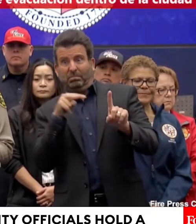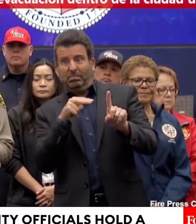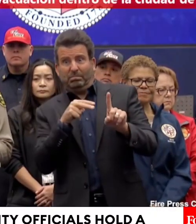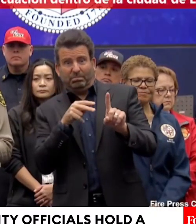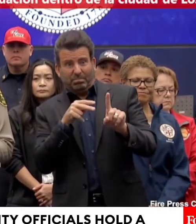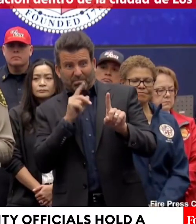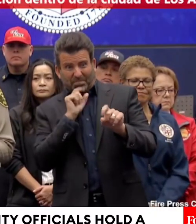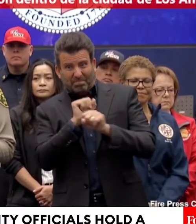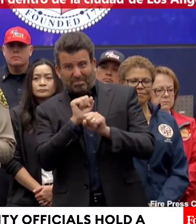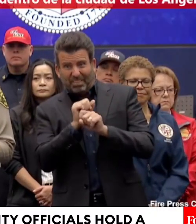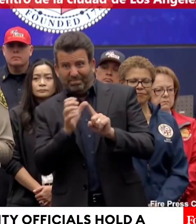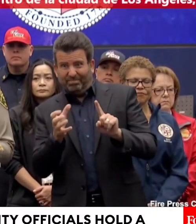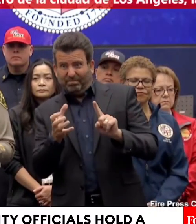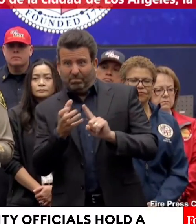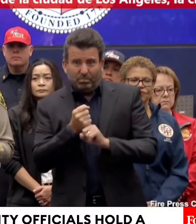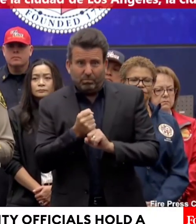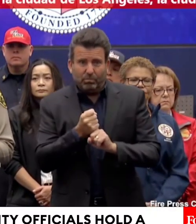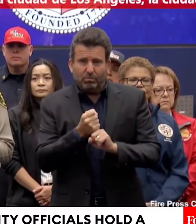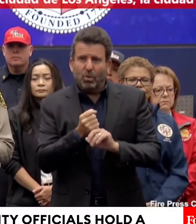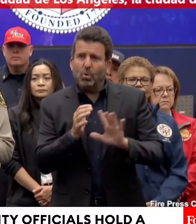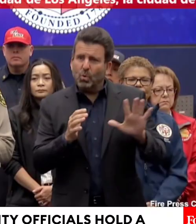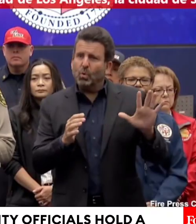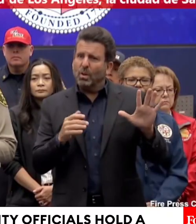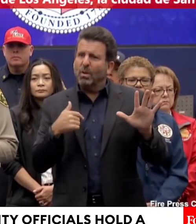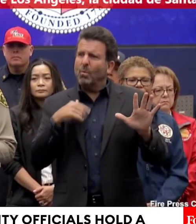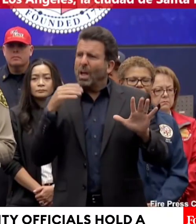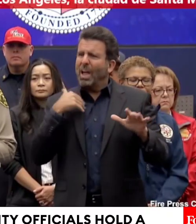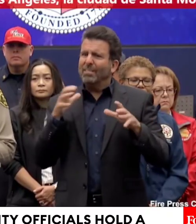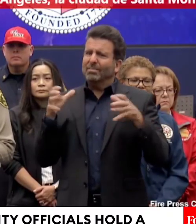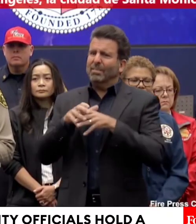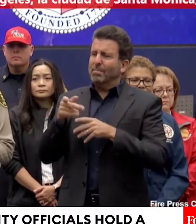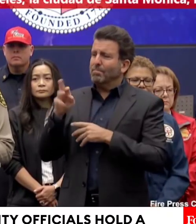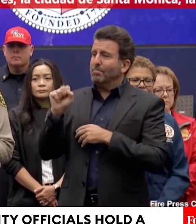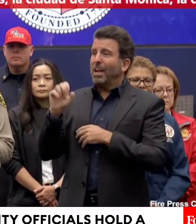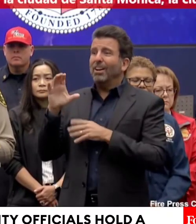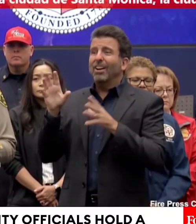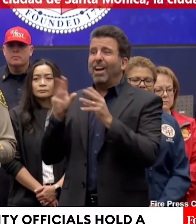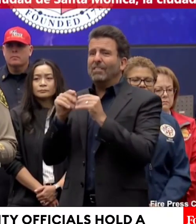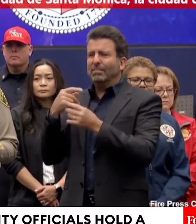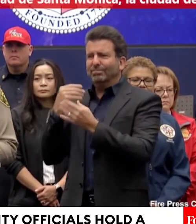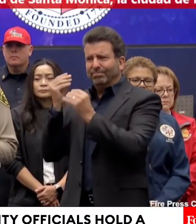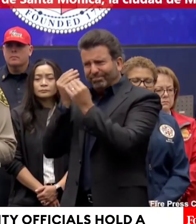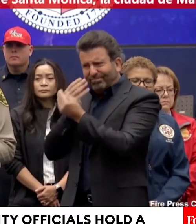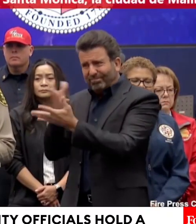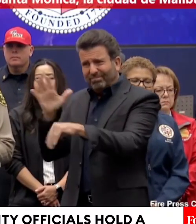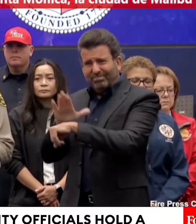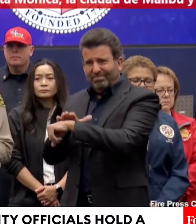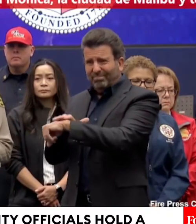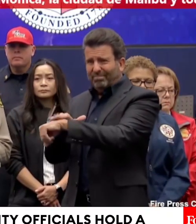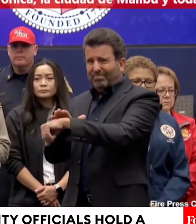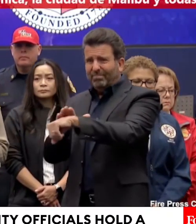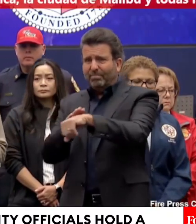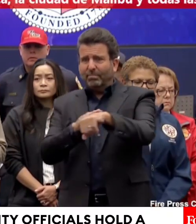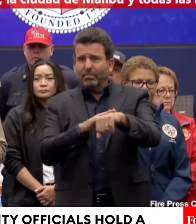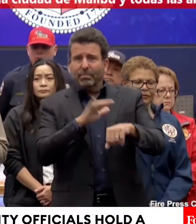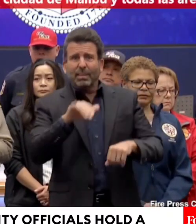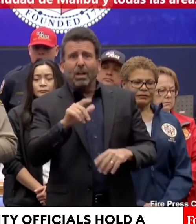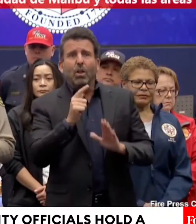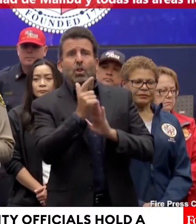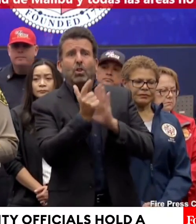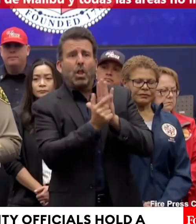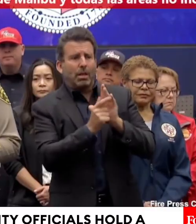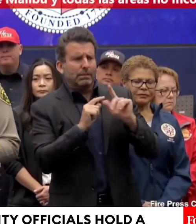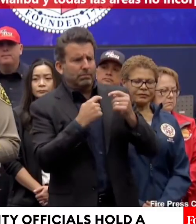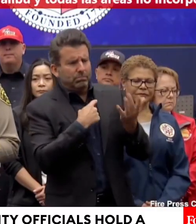had a press conference yesterday with Chief McDonald and I, the State Attorney General. We've been in constant communication with